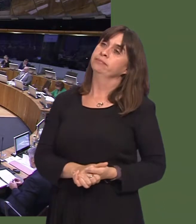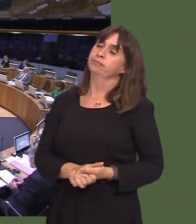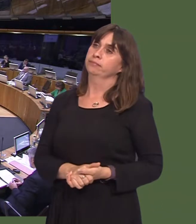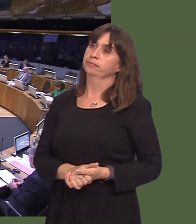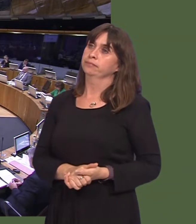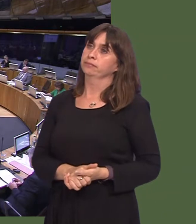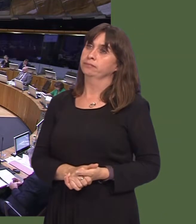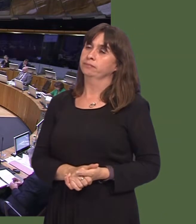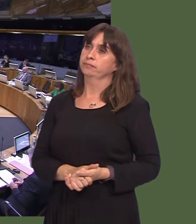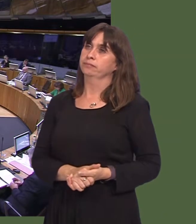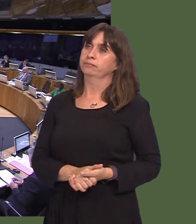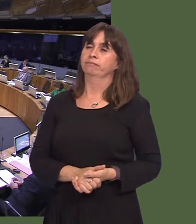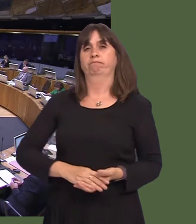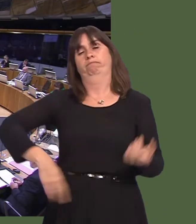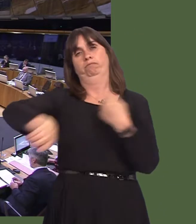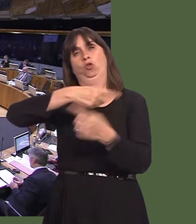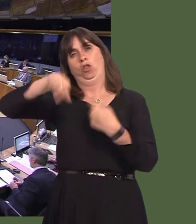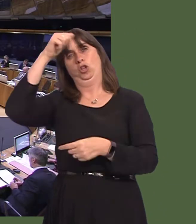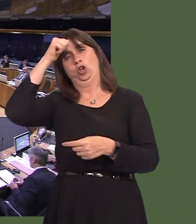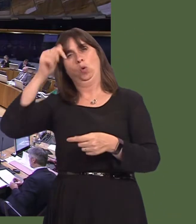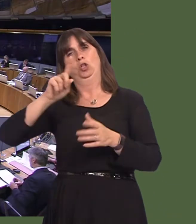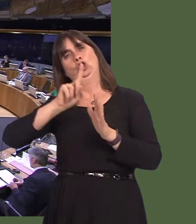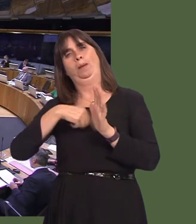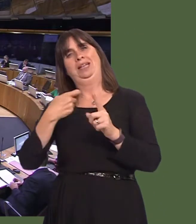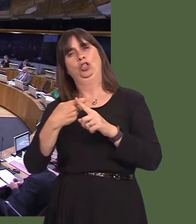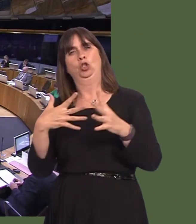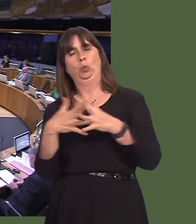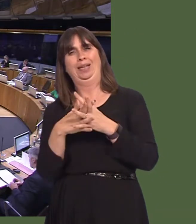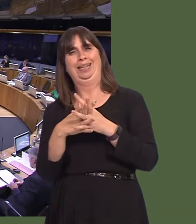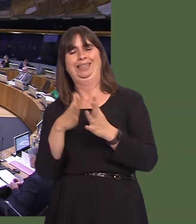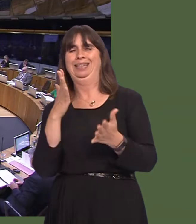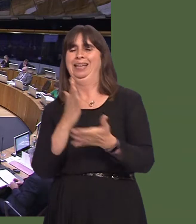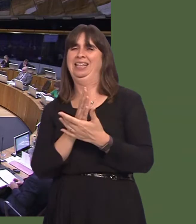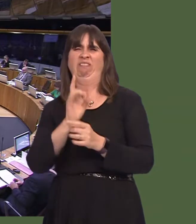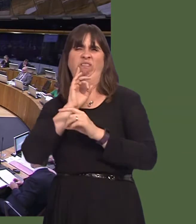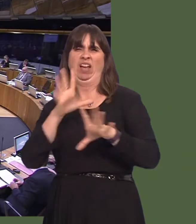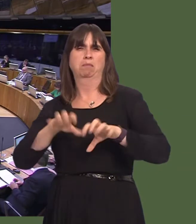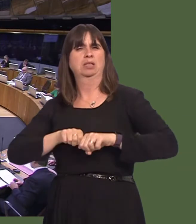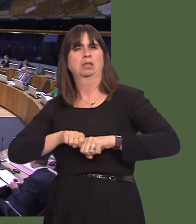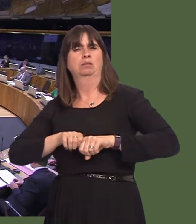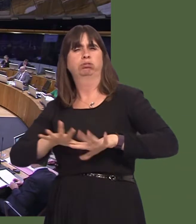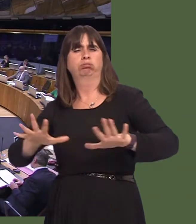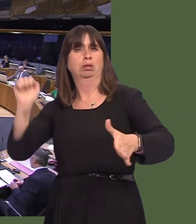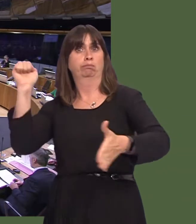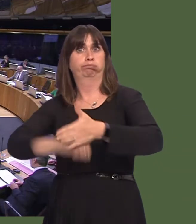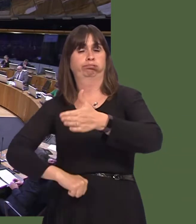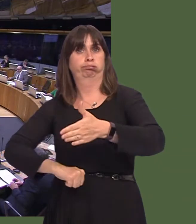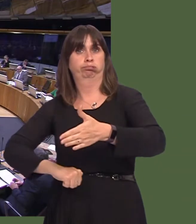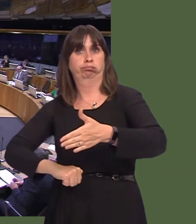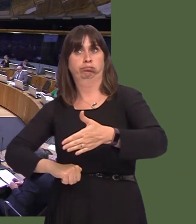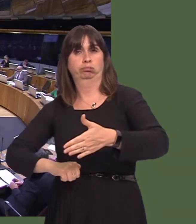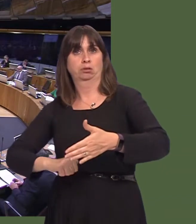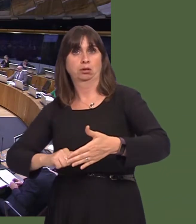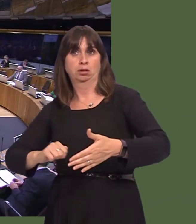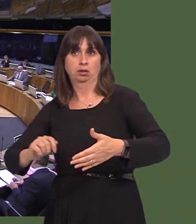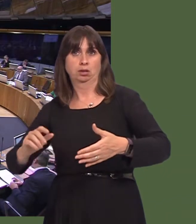well recognised fact that Japanese knotweed is one of the most pernicious plants ever to be introduced to the